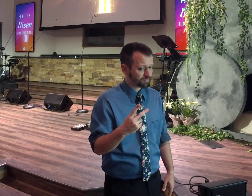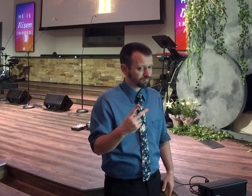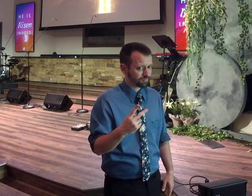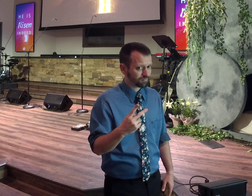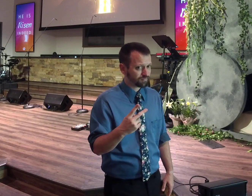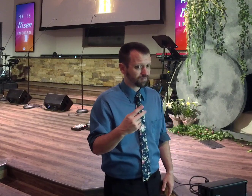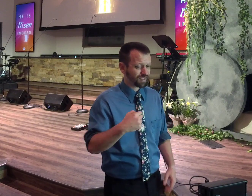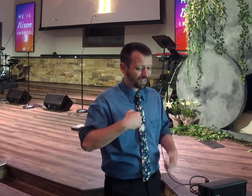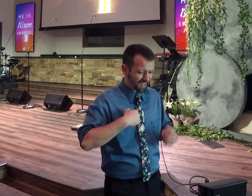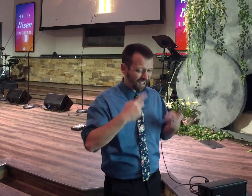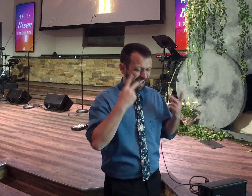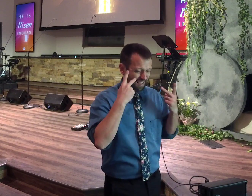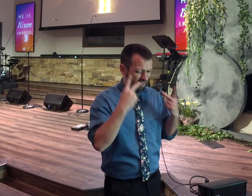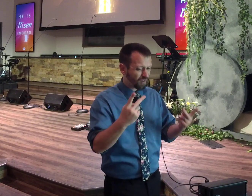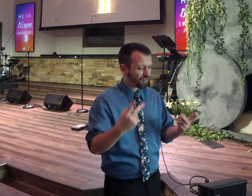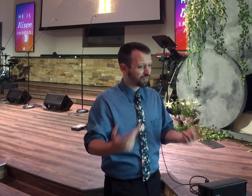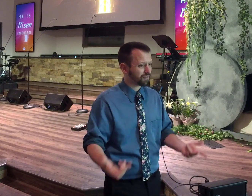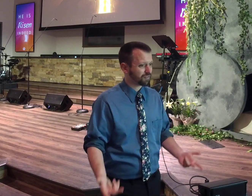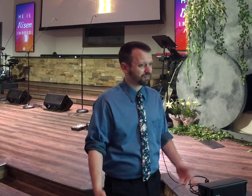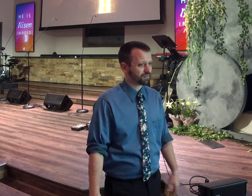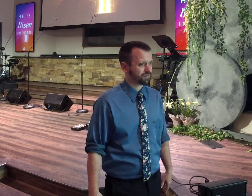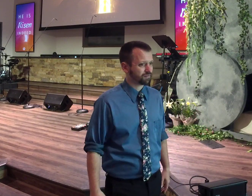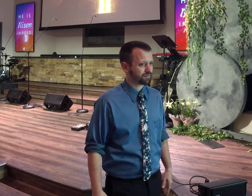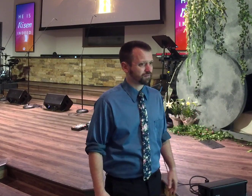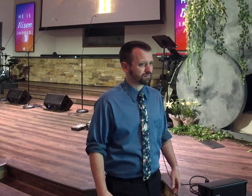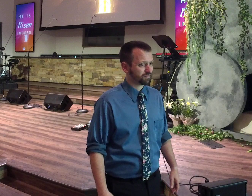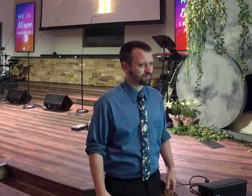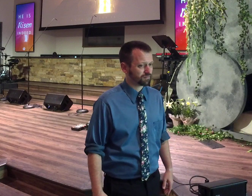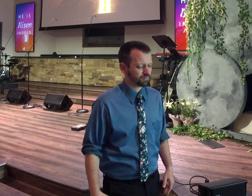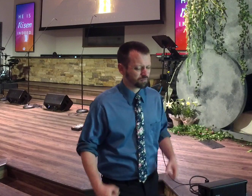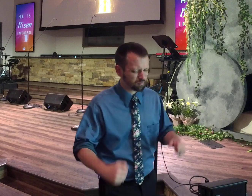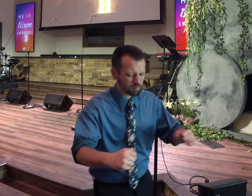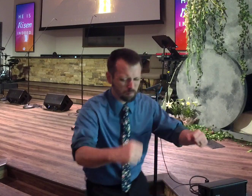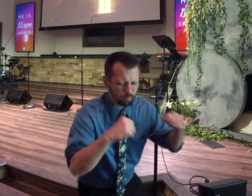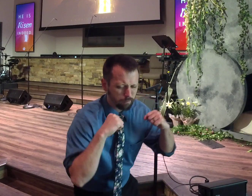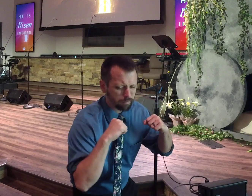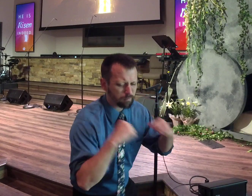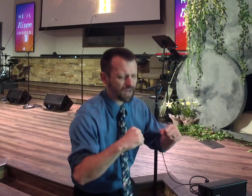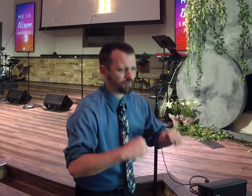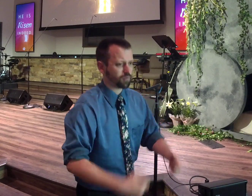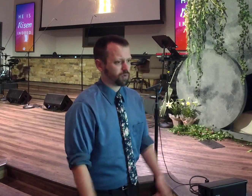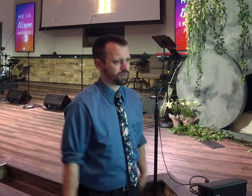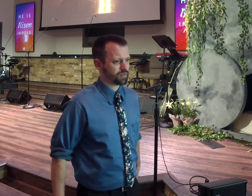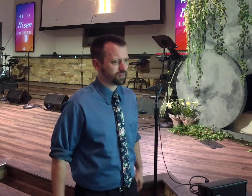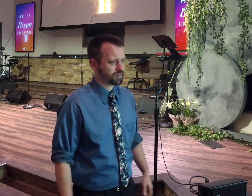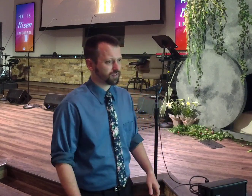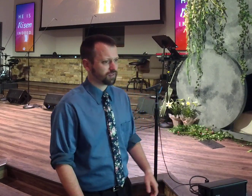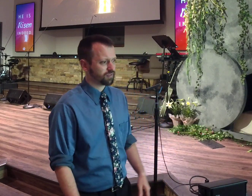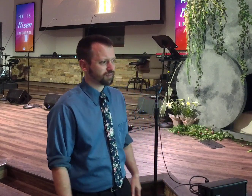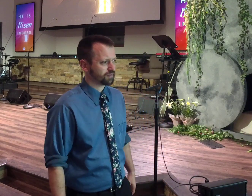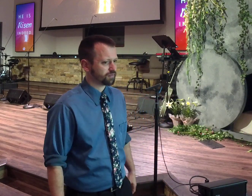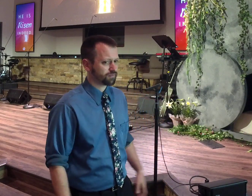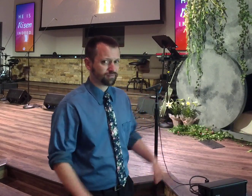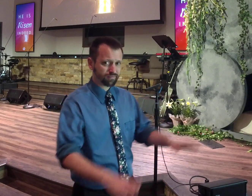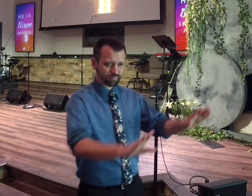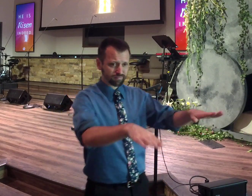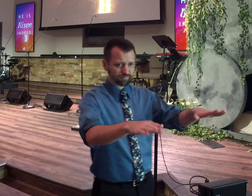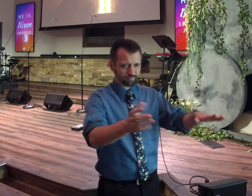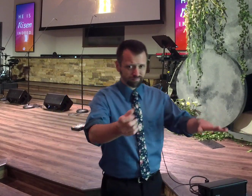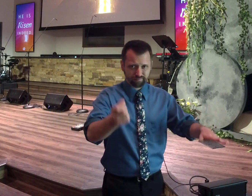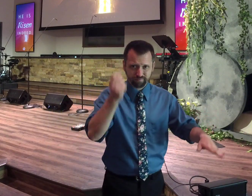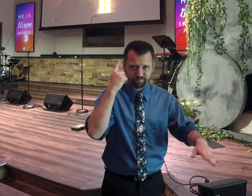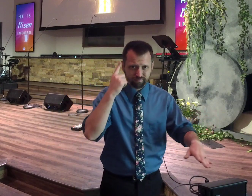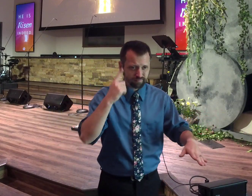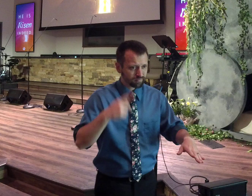was seen by me. How impactful, how powerful that is. You see, I want you to understand what Paul